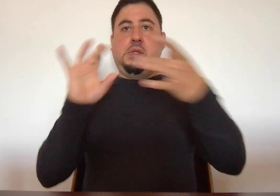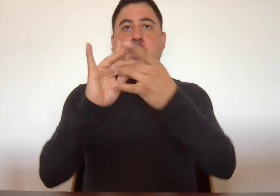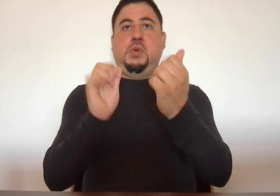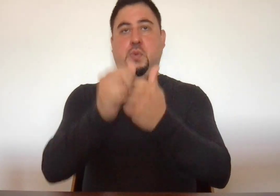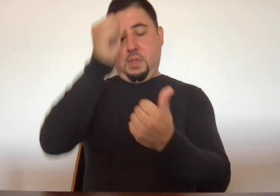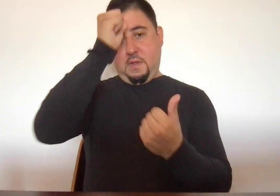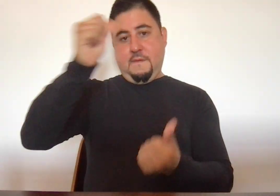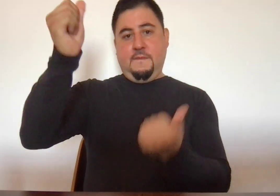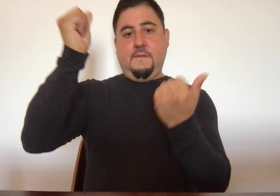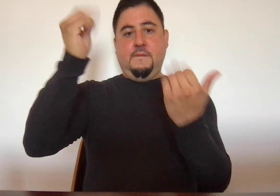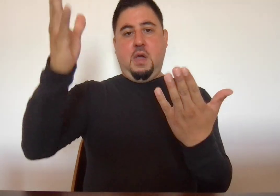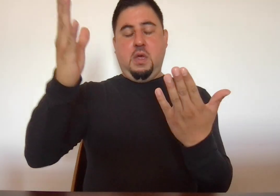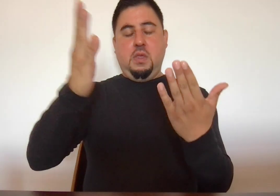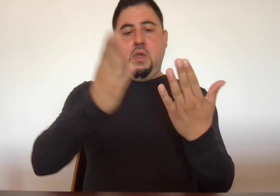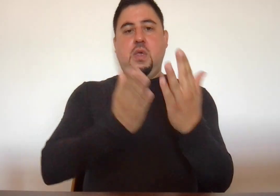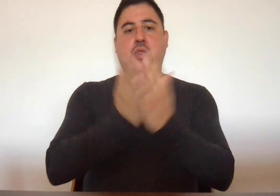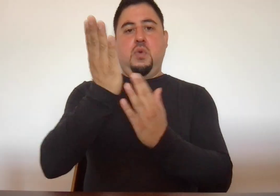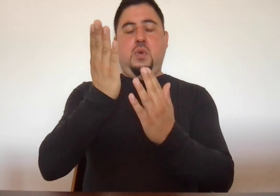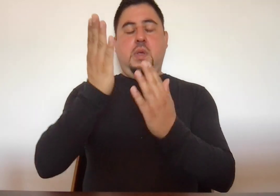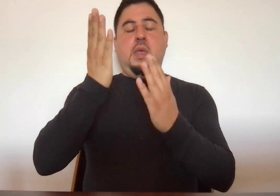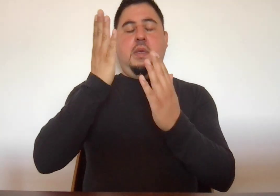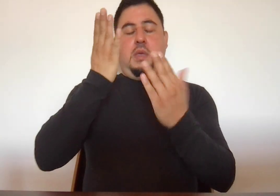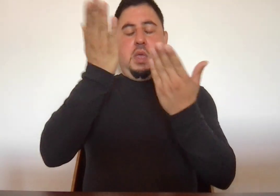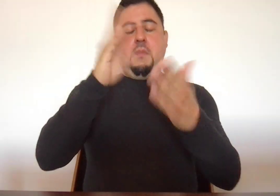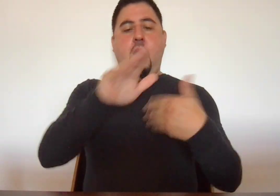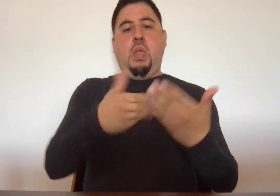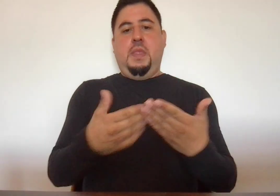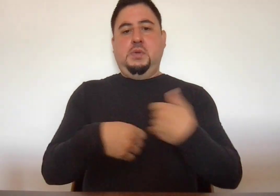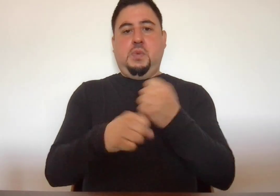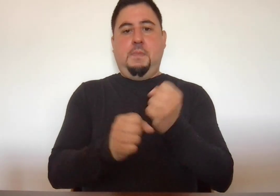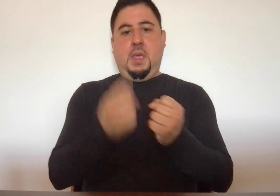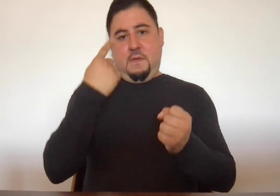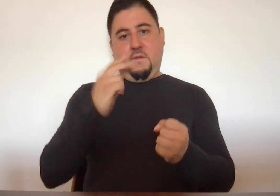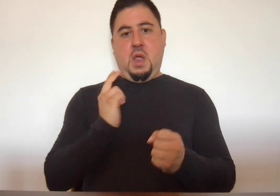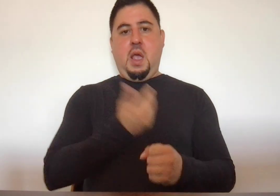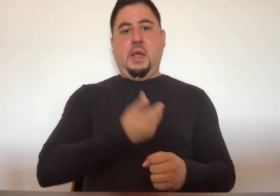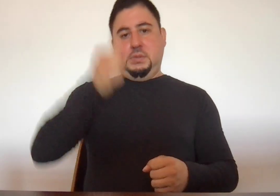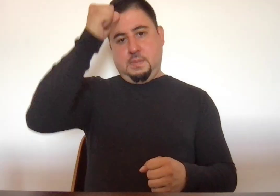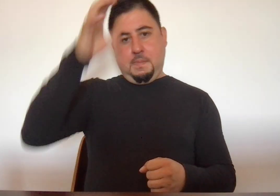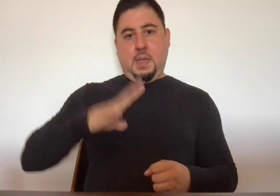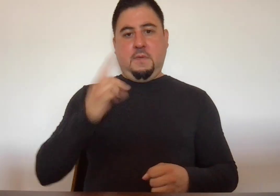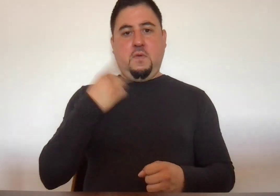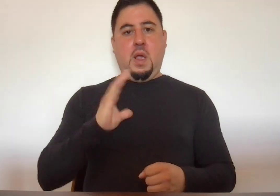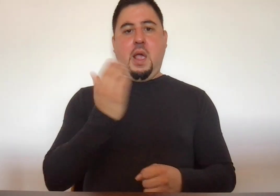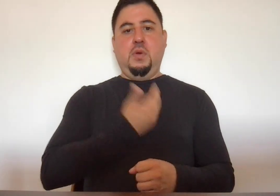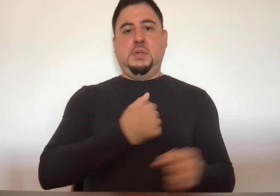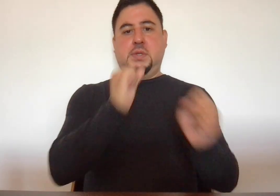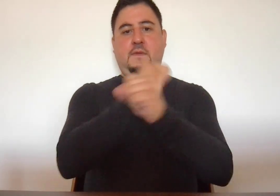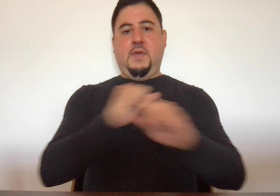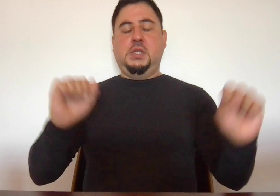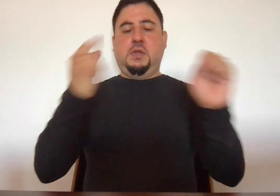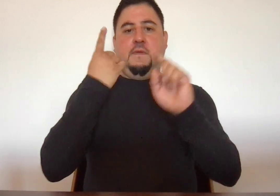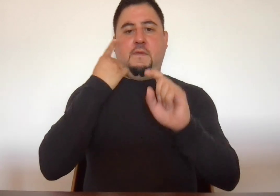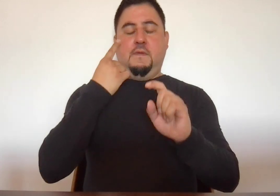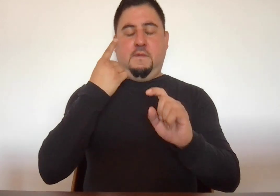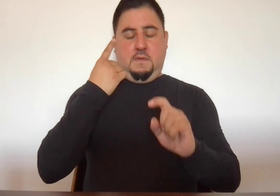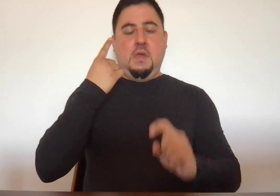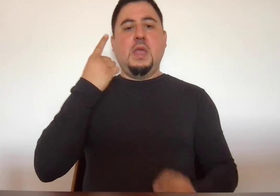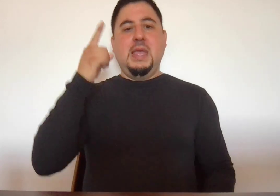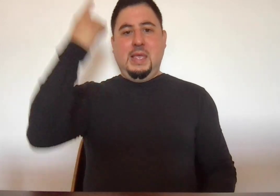made, consubstantial with the Father, through him all things were made. For us and for our salvation, he came